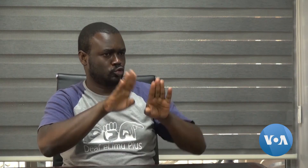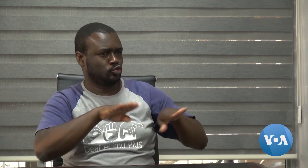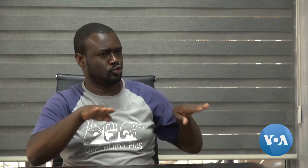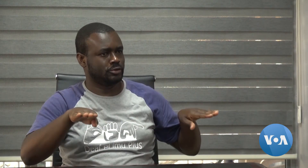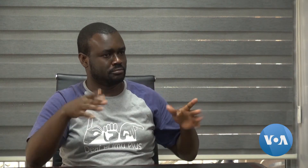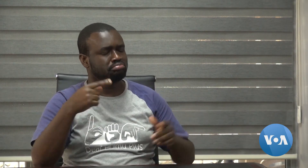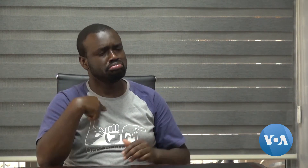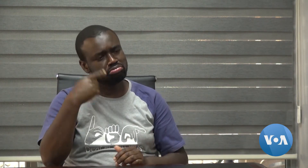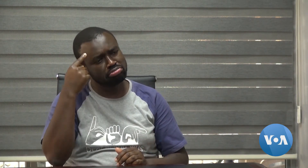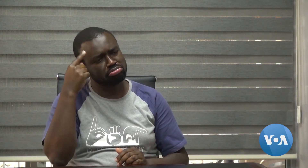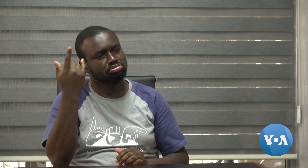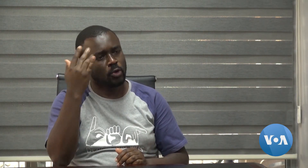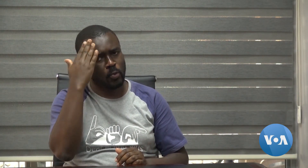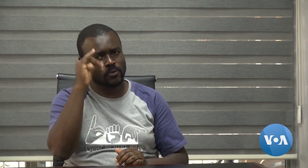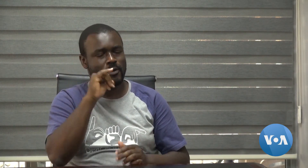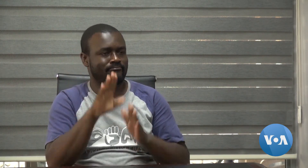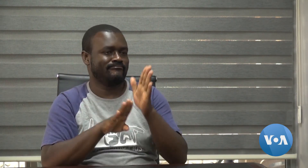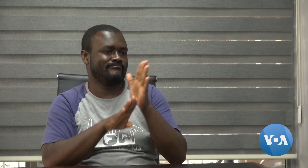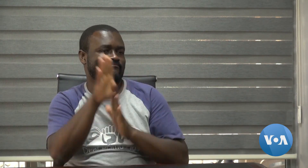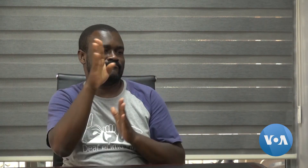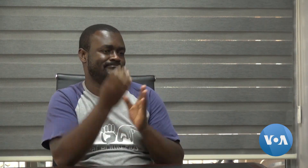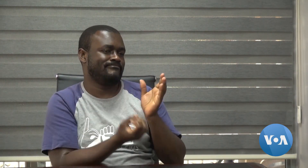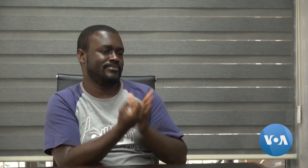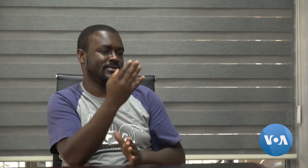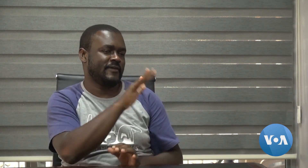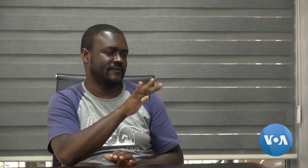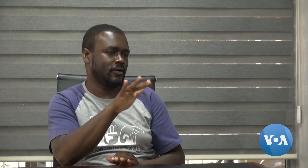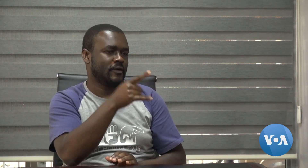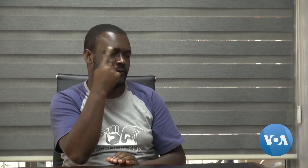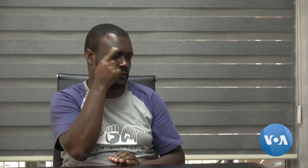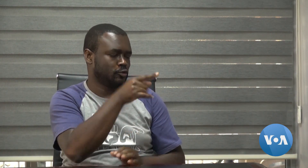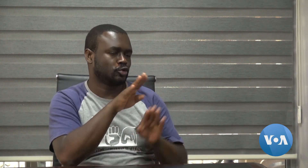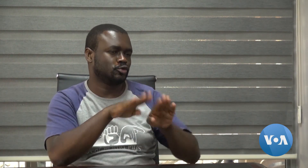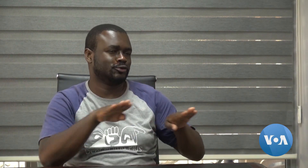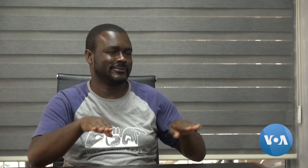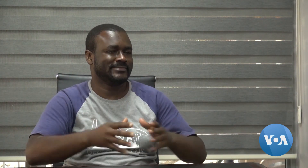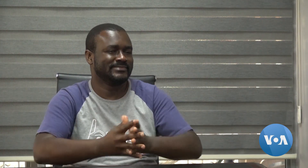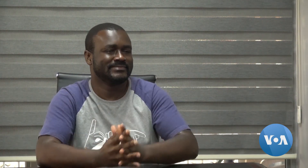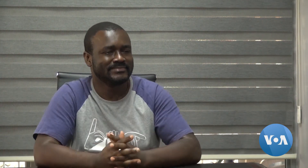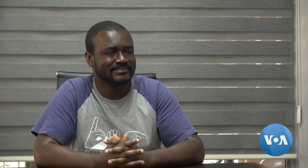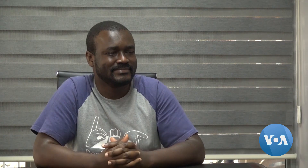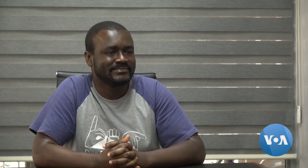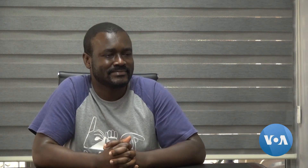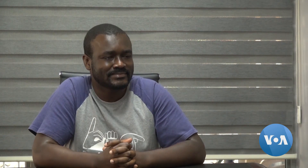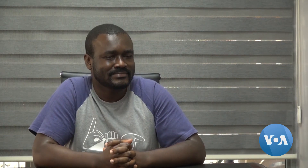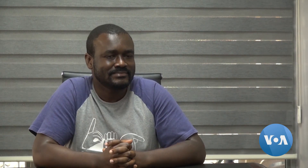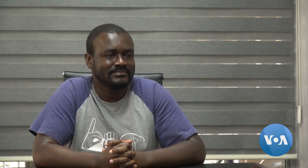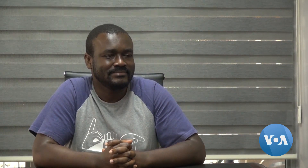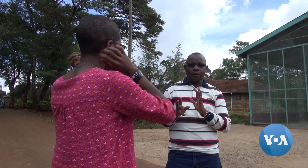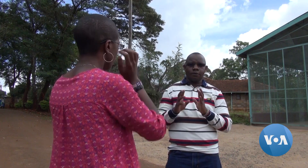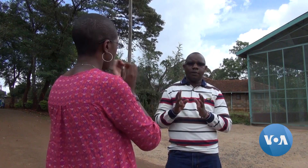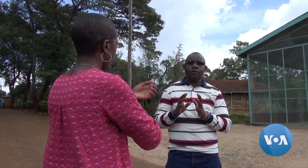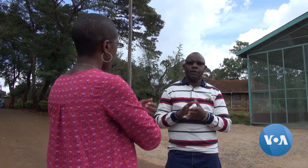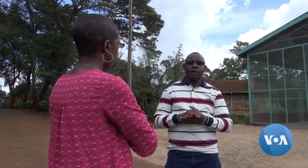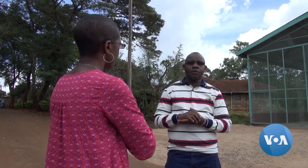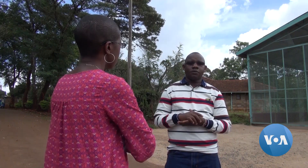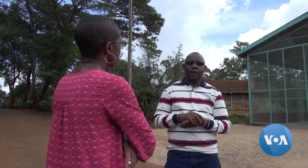they can access for them to learn easy basics of language like alphabets. The disability